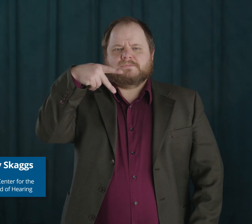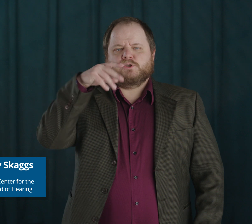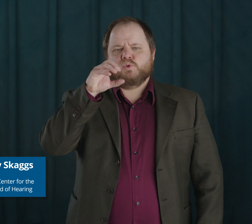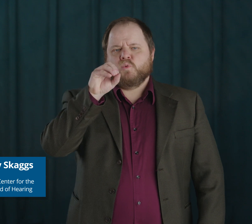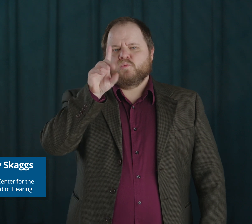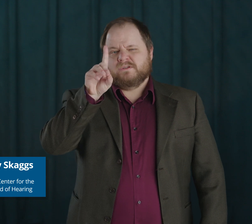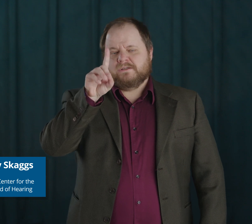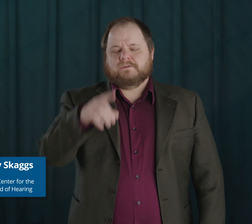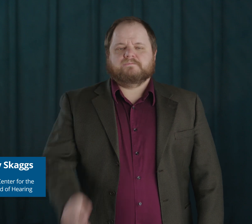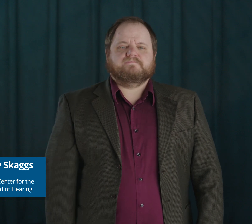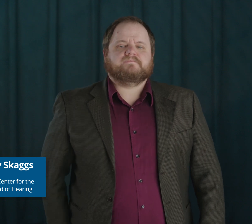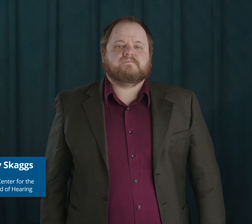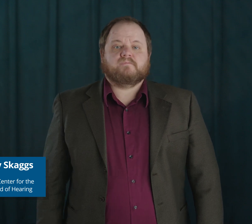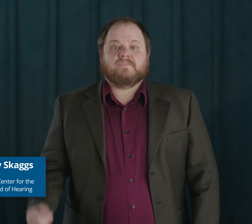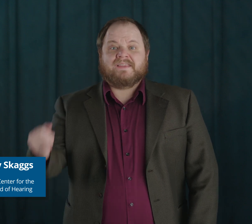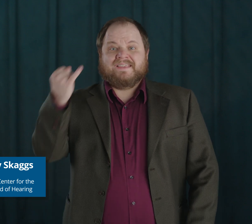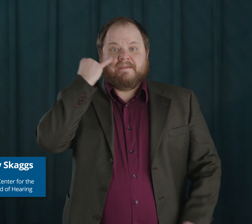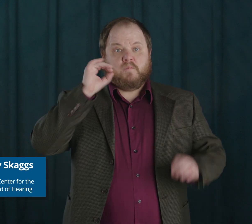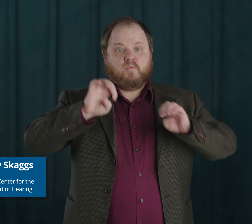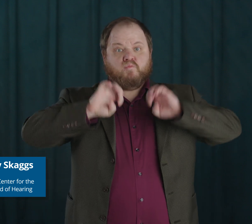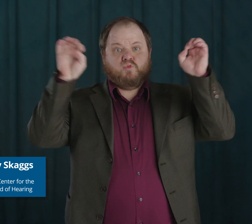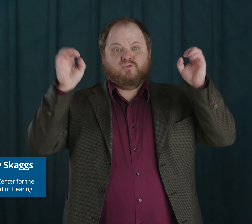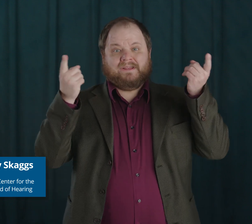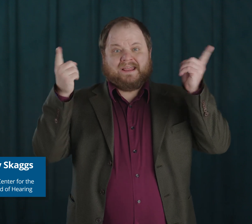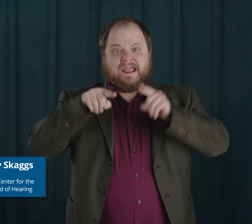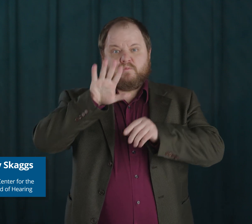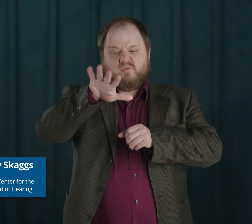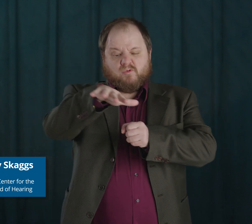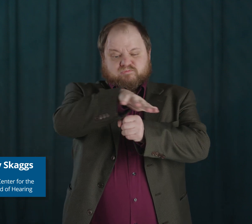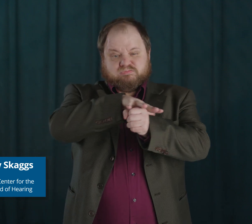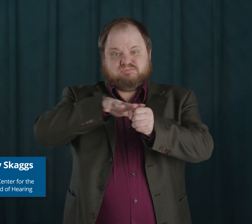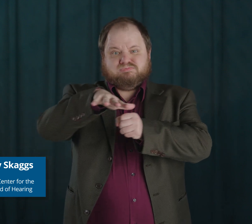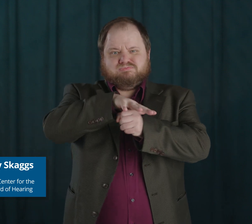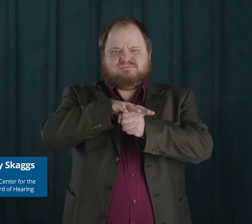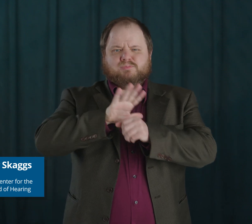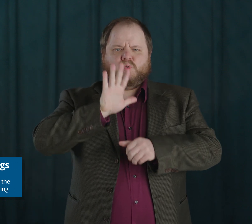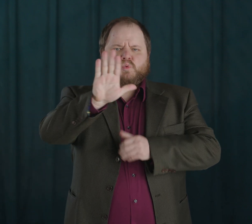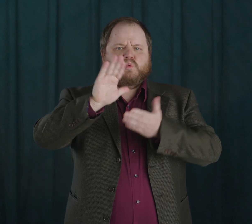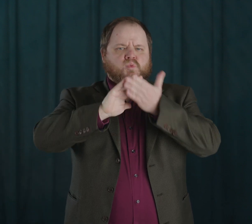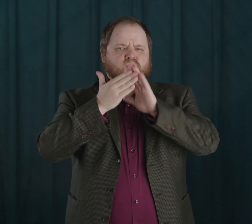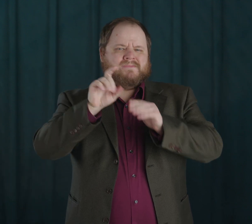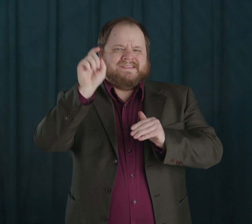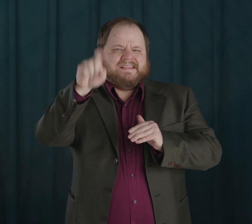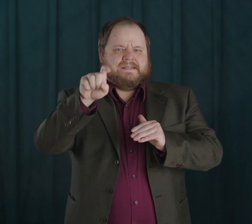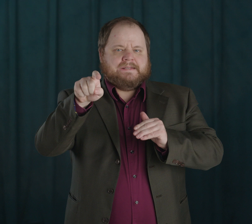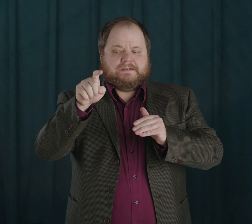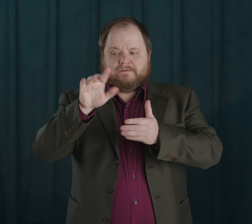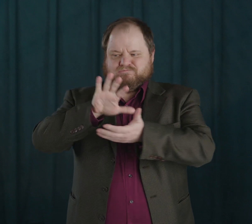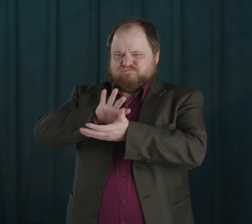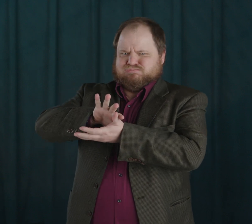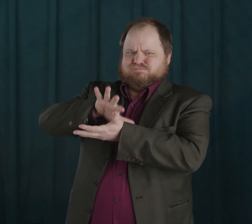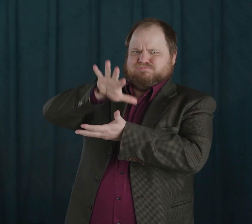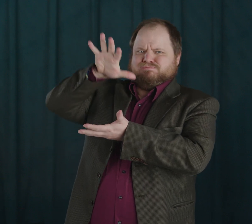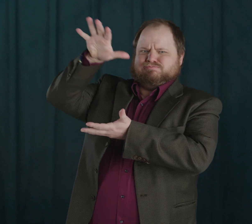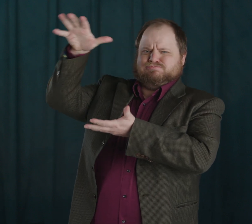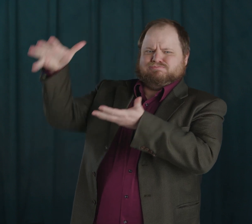Introduction. What is a pod? If an emergency happened in your area, your community might need to receive large amounts